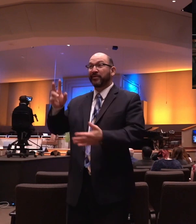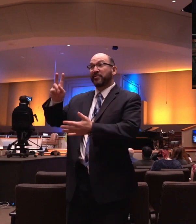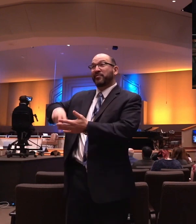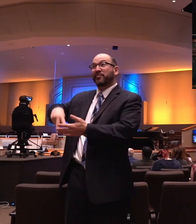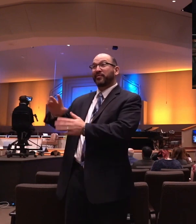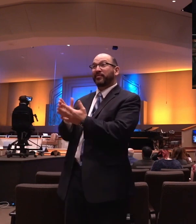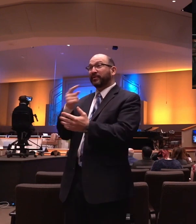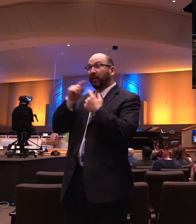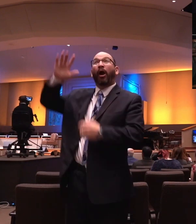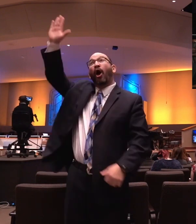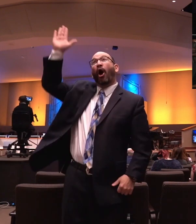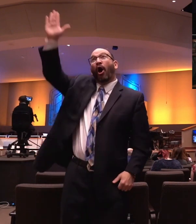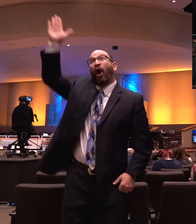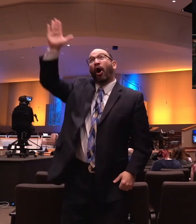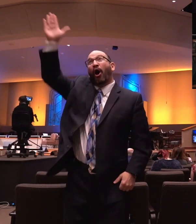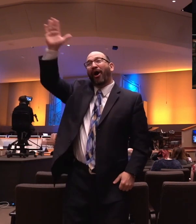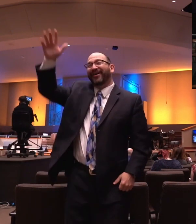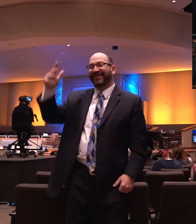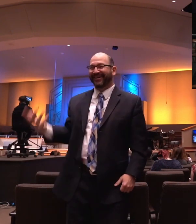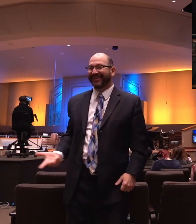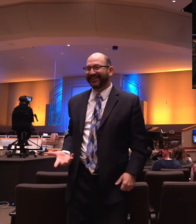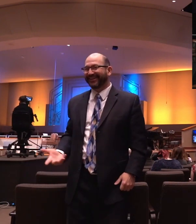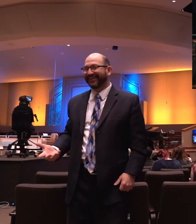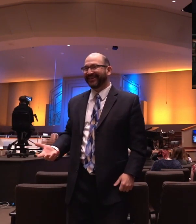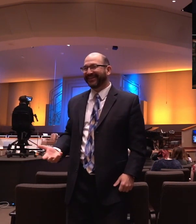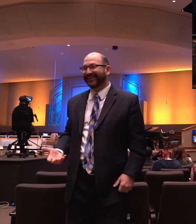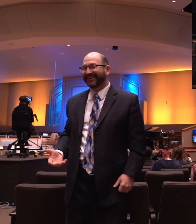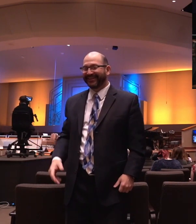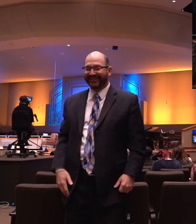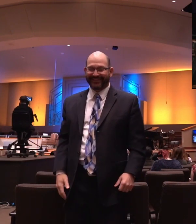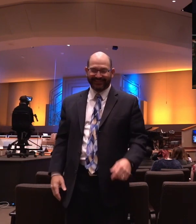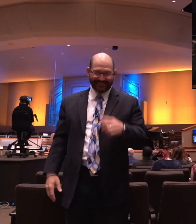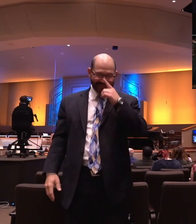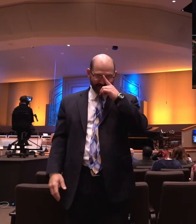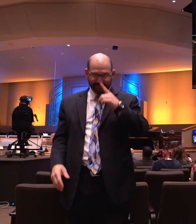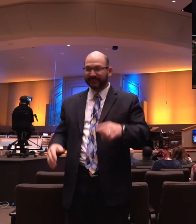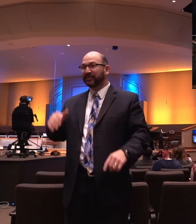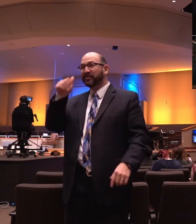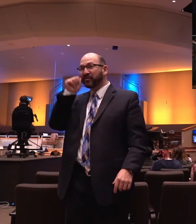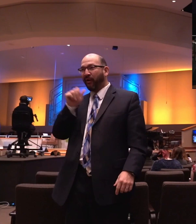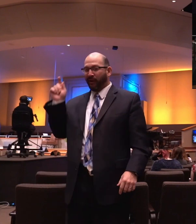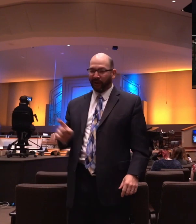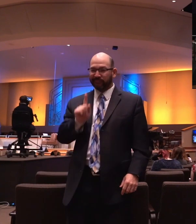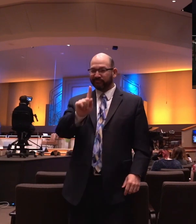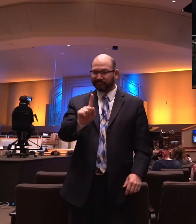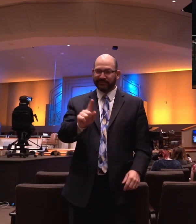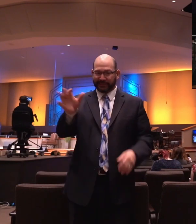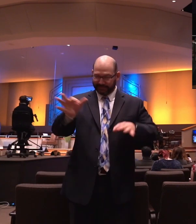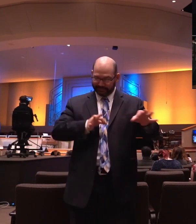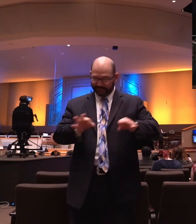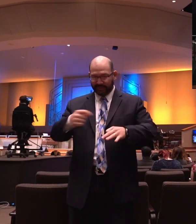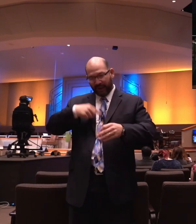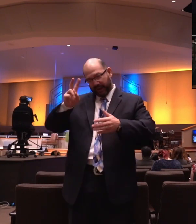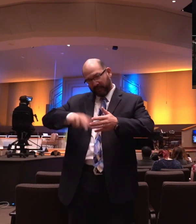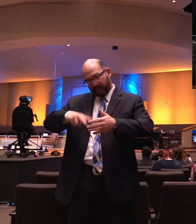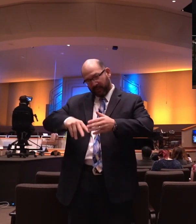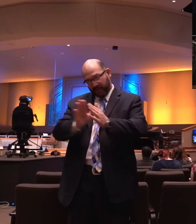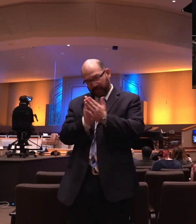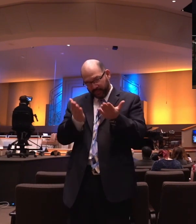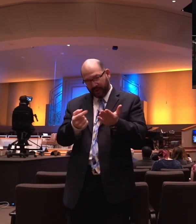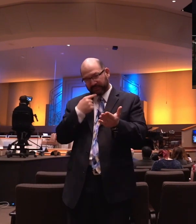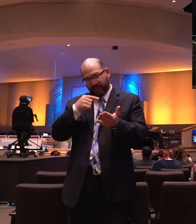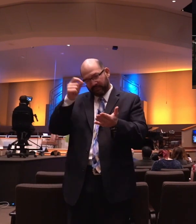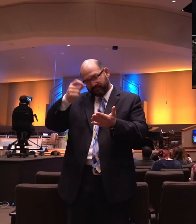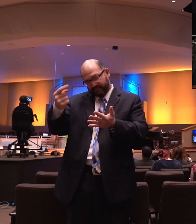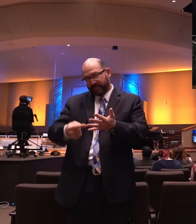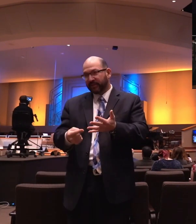book would raise her hand. I'll go. And she gives her report. And then the teacher